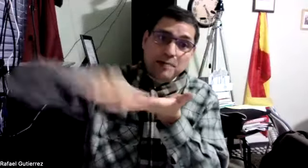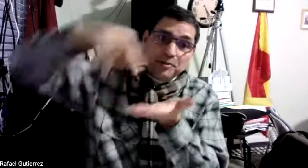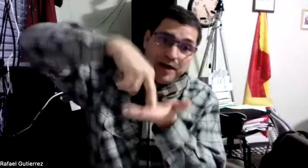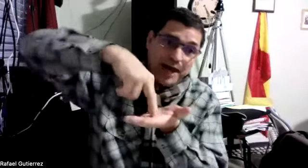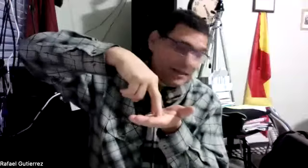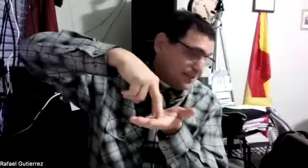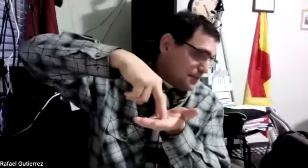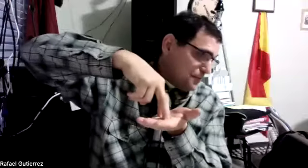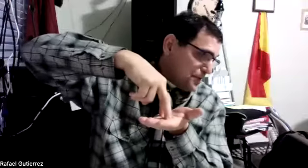of your hands.